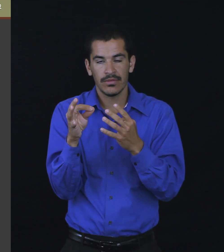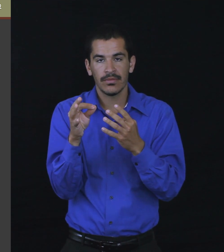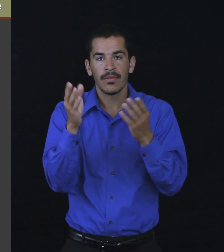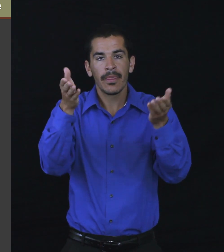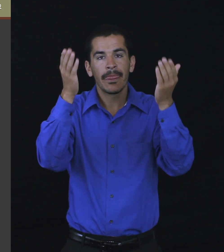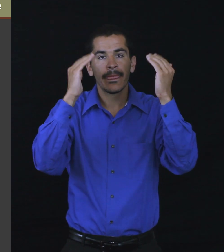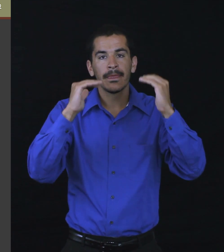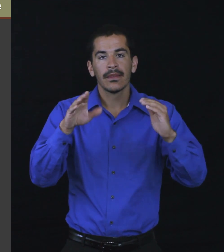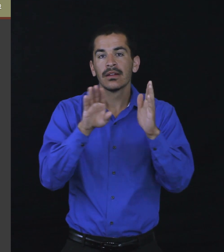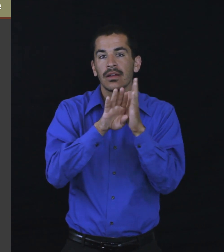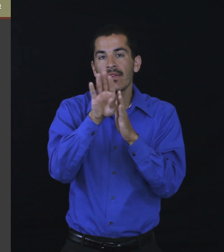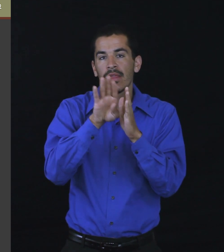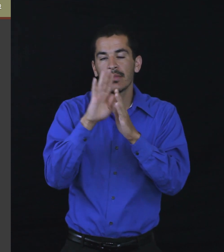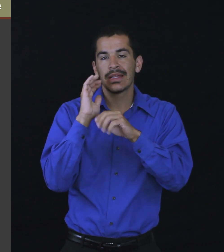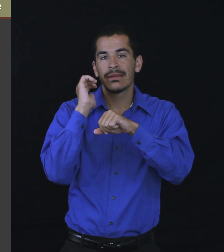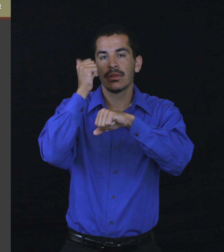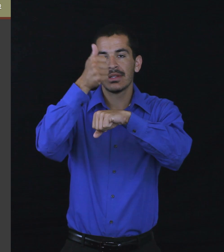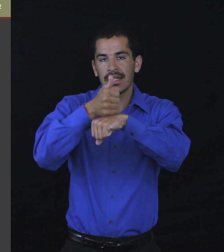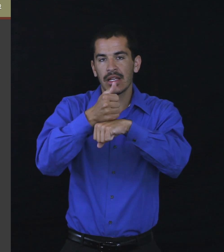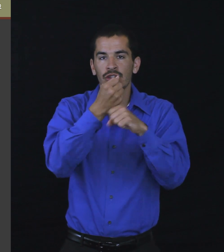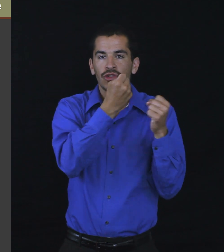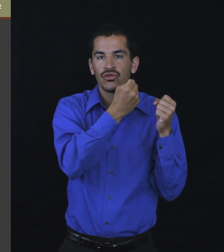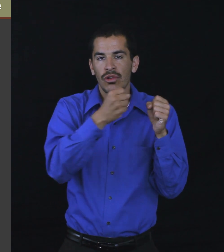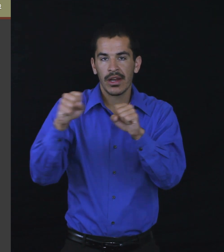Develop implementation strategy.